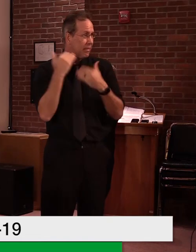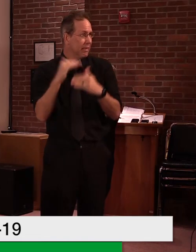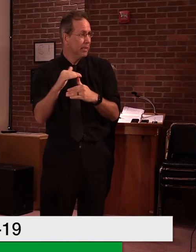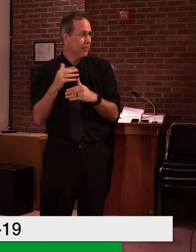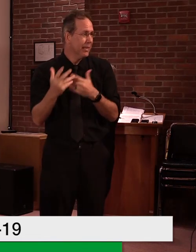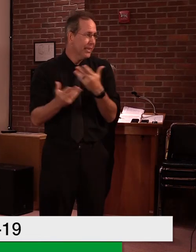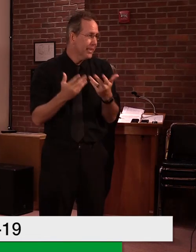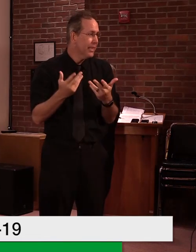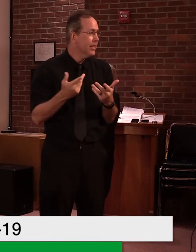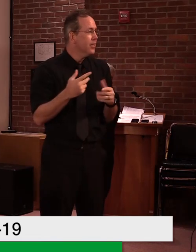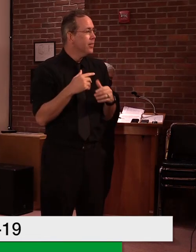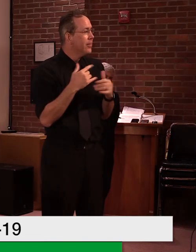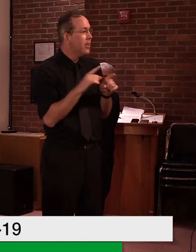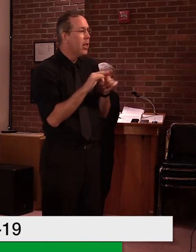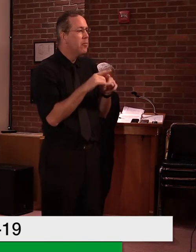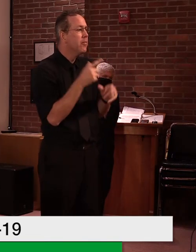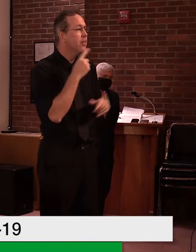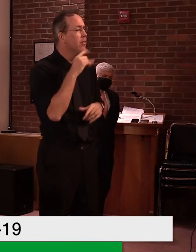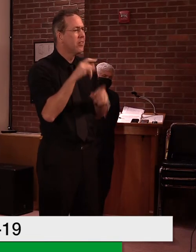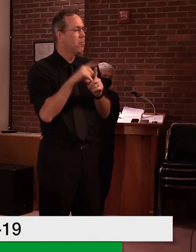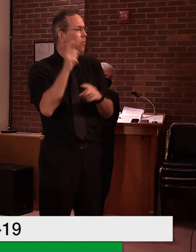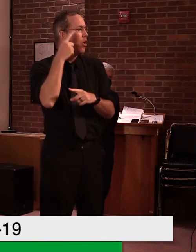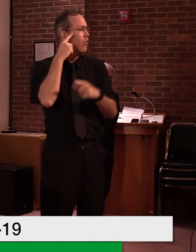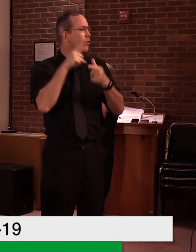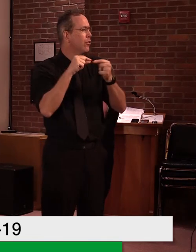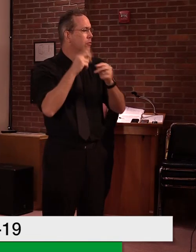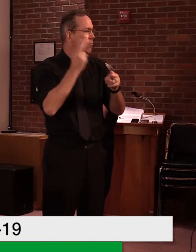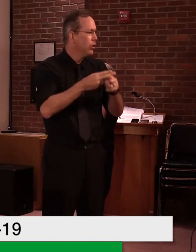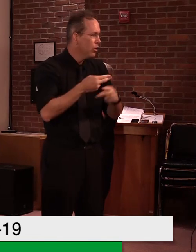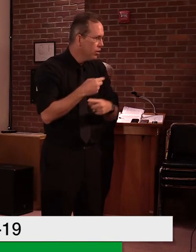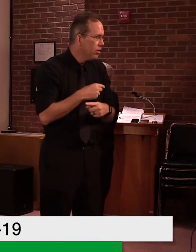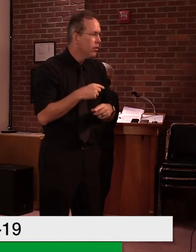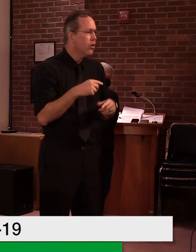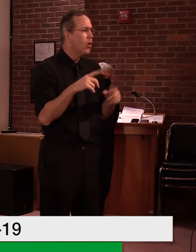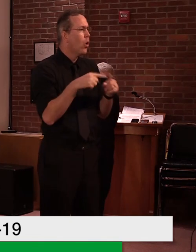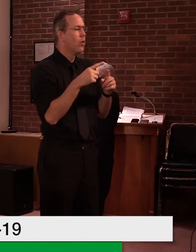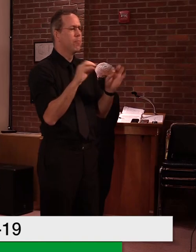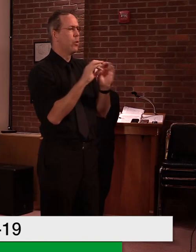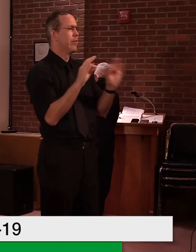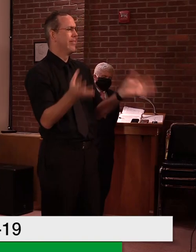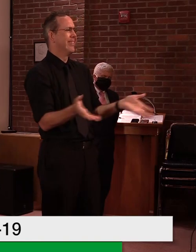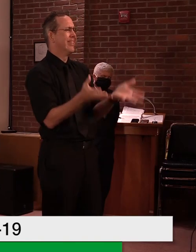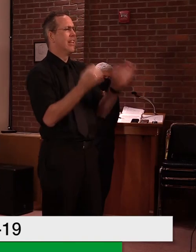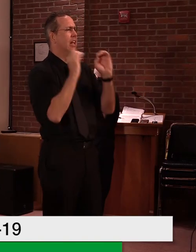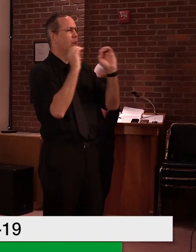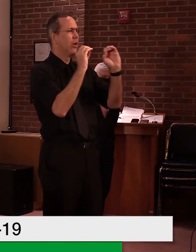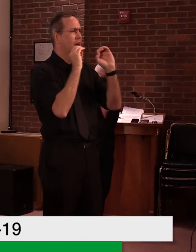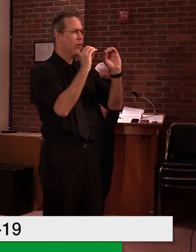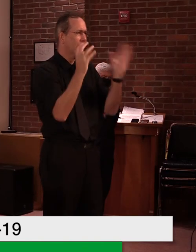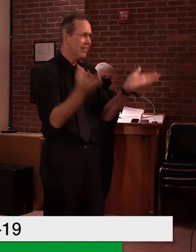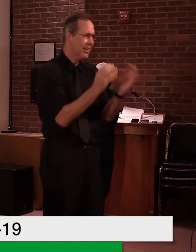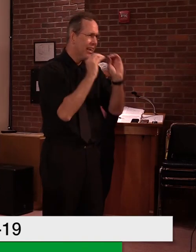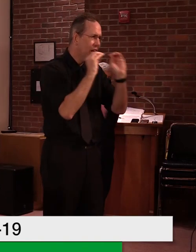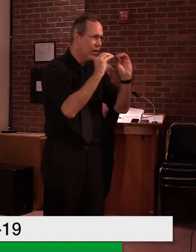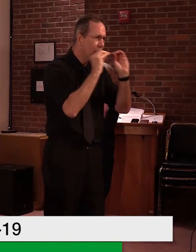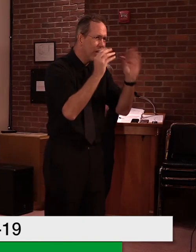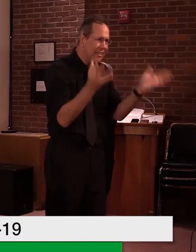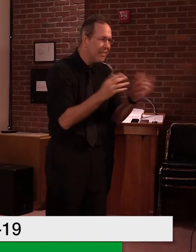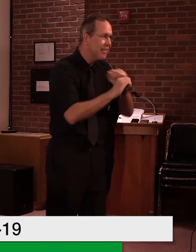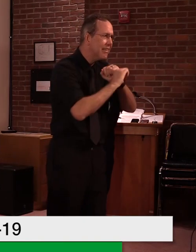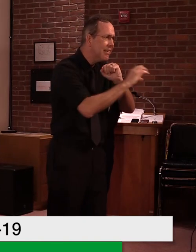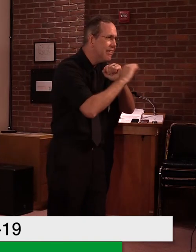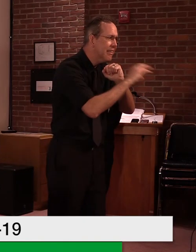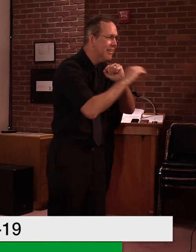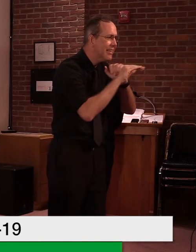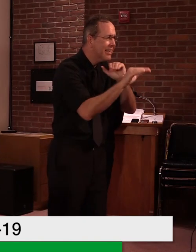the last several months, education is the first line here to